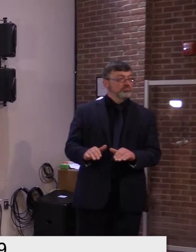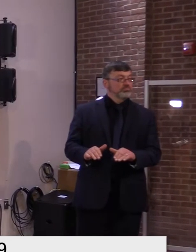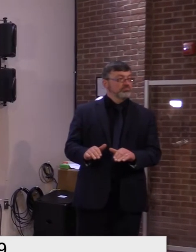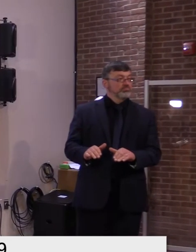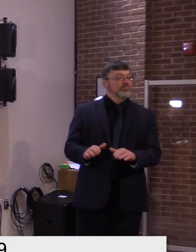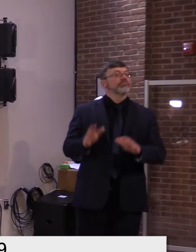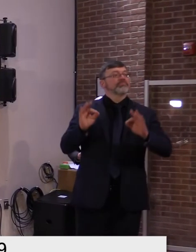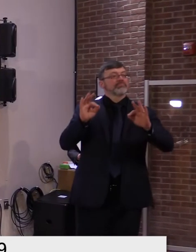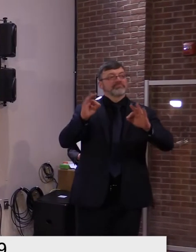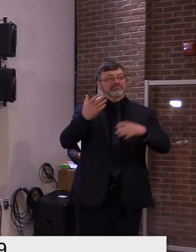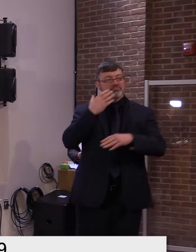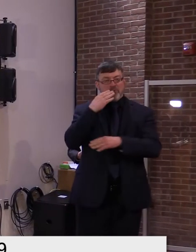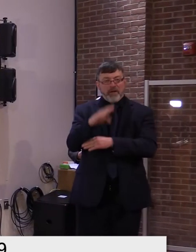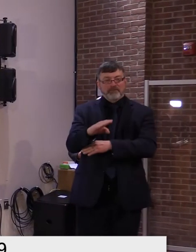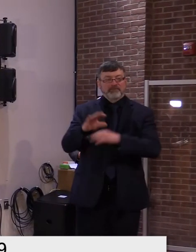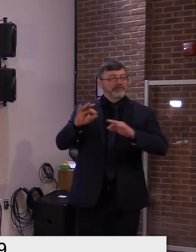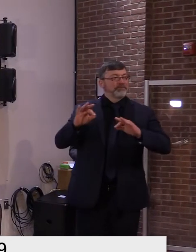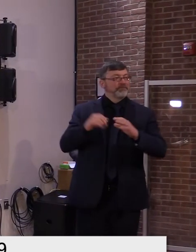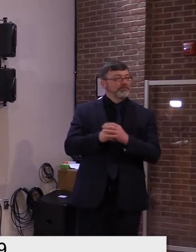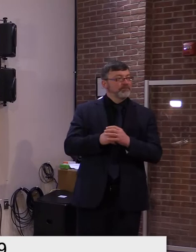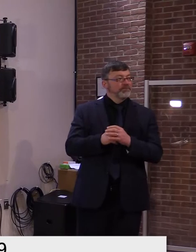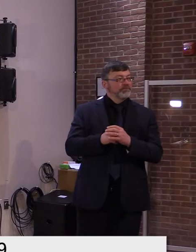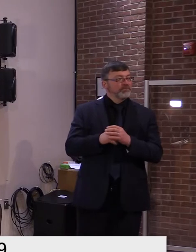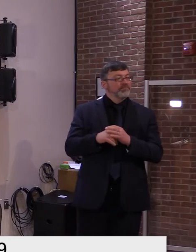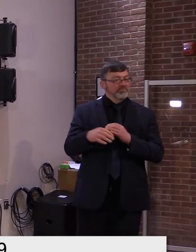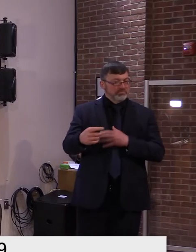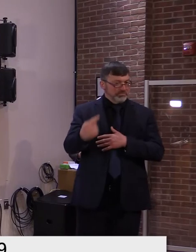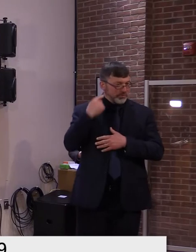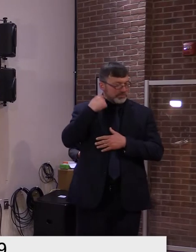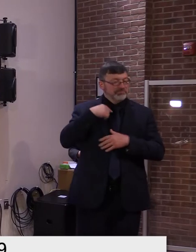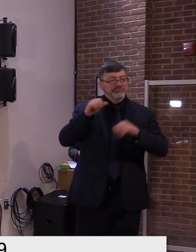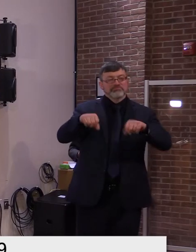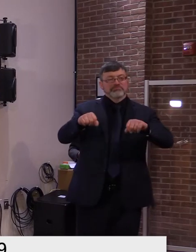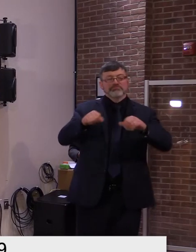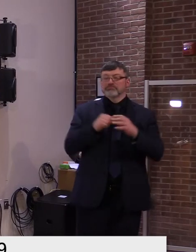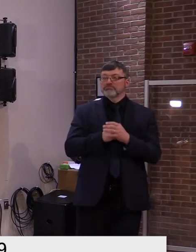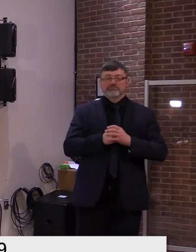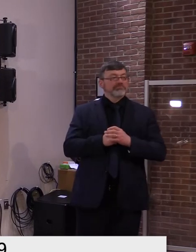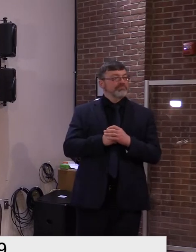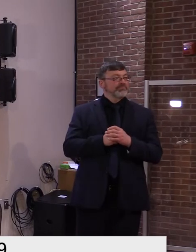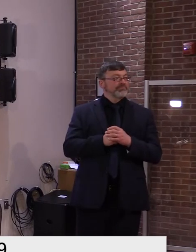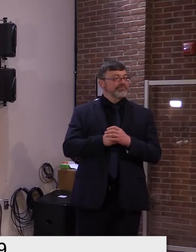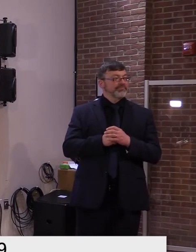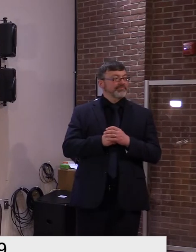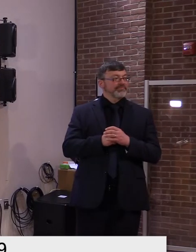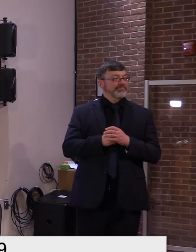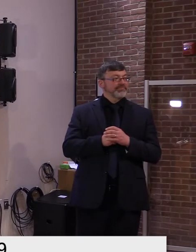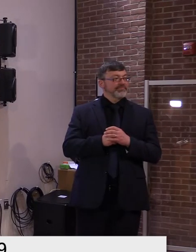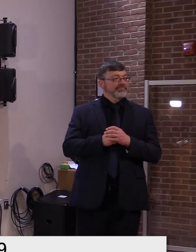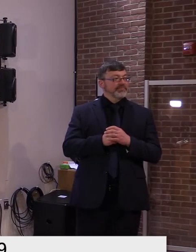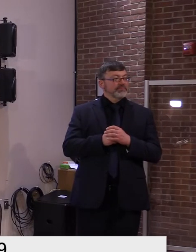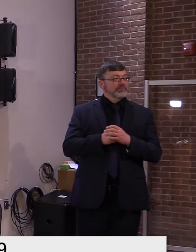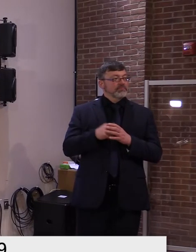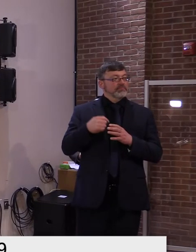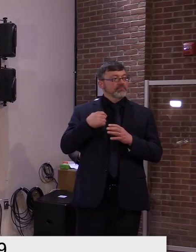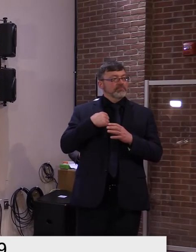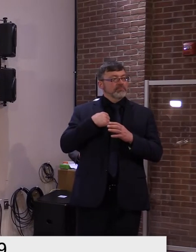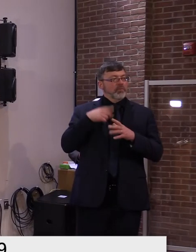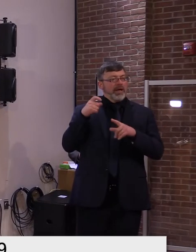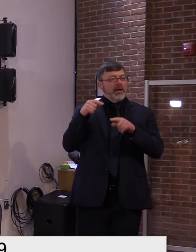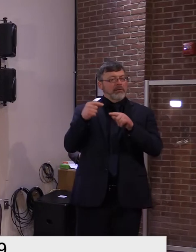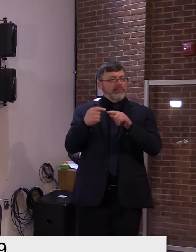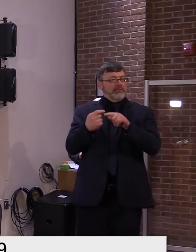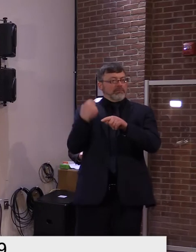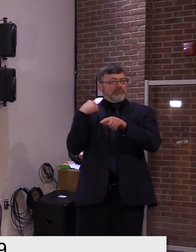Good afternoon, am I on? You're on, go ahead, Ed. Great, I'm gonna back up to a question that Pat